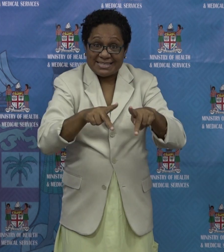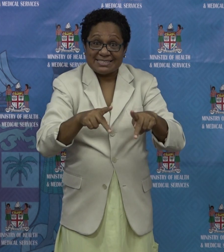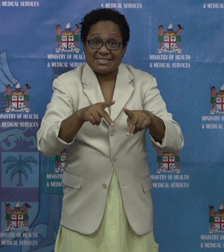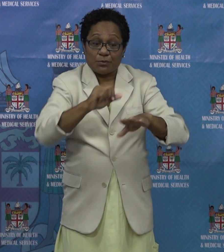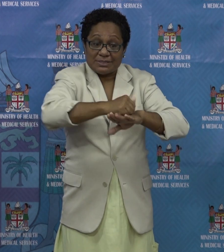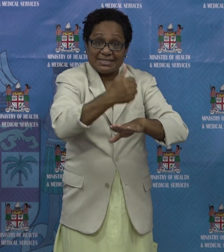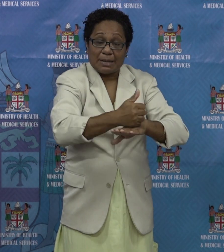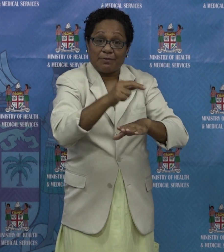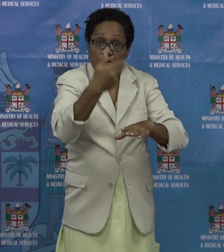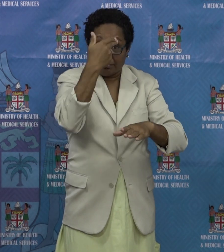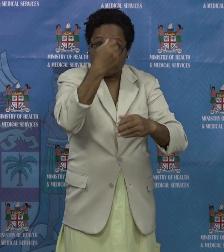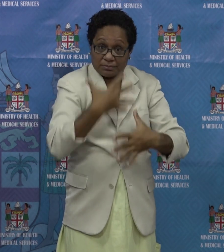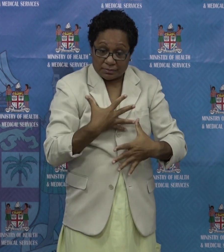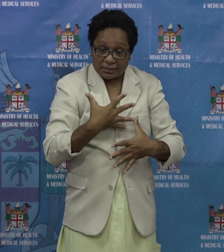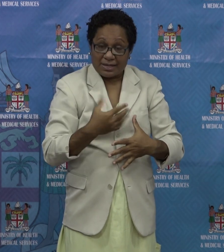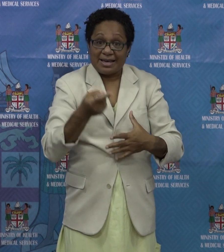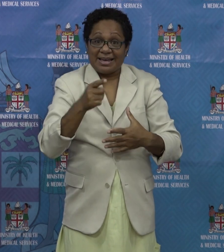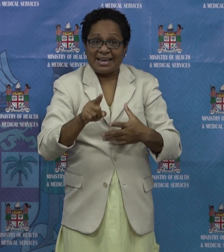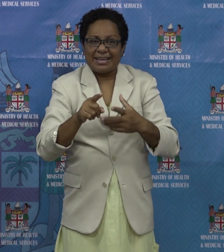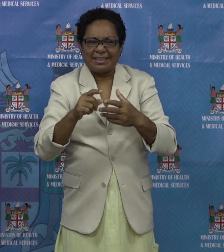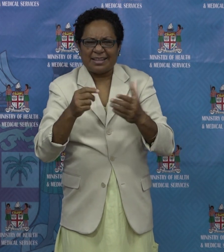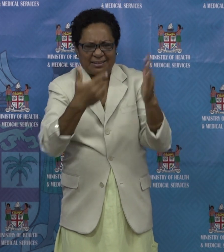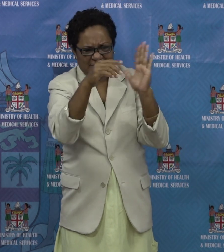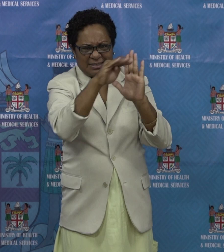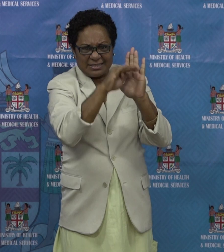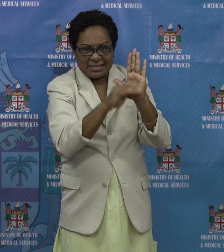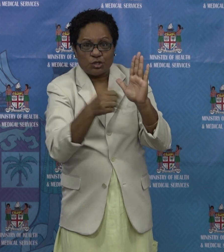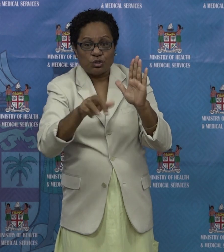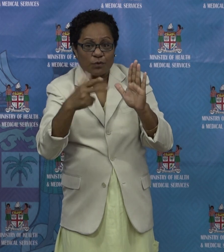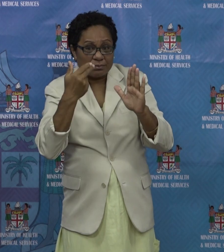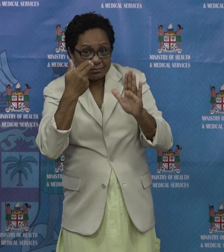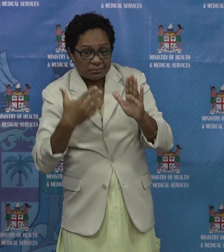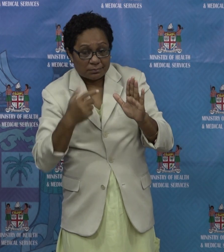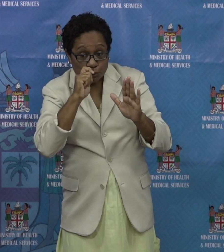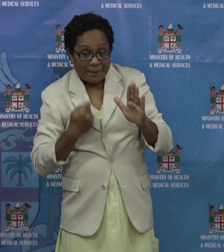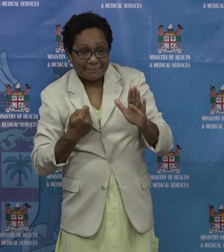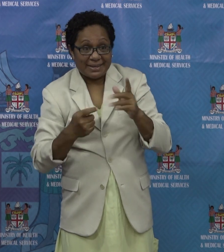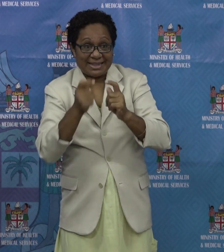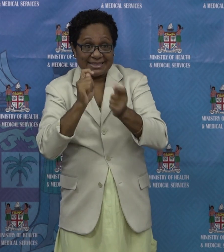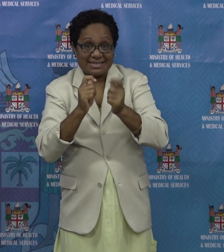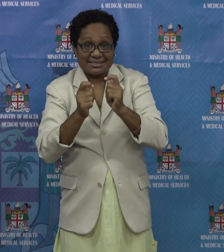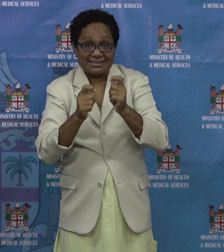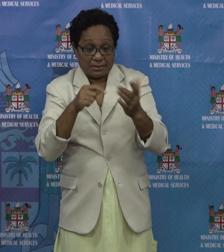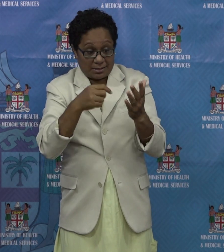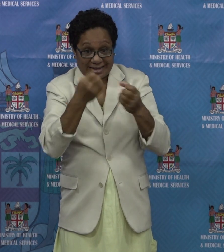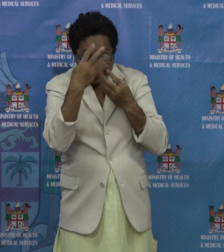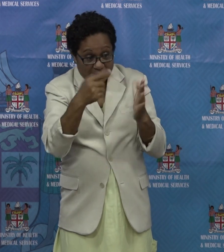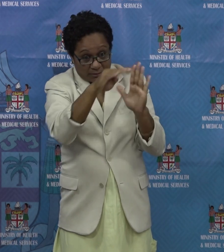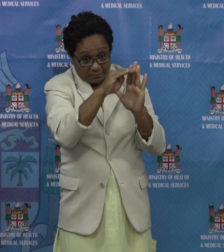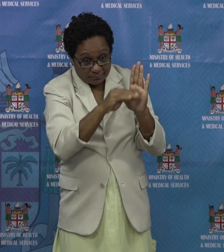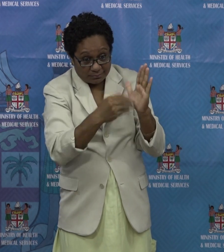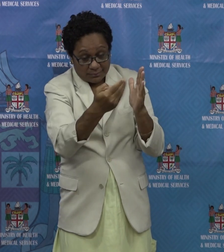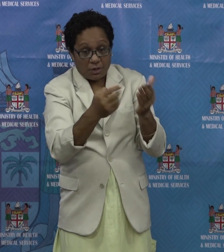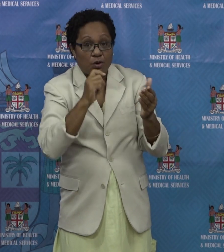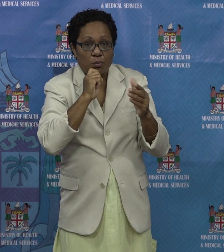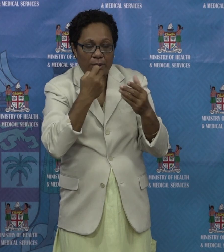and in the criteria that we're using for swabbing and testing, that it will tell us when there